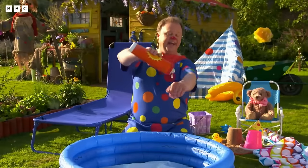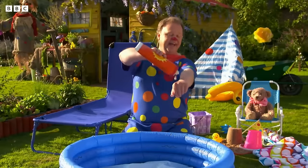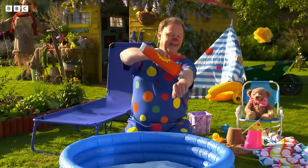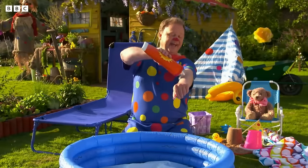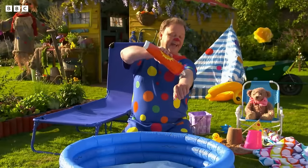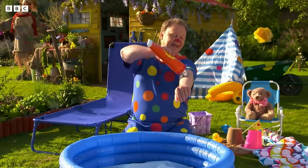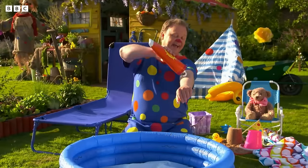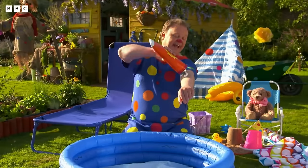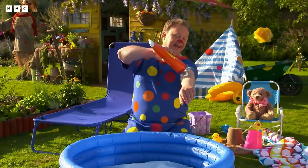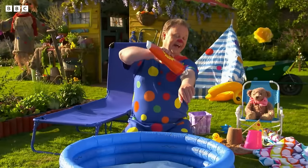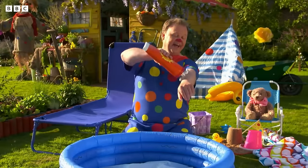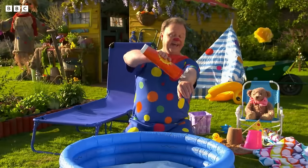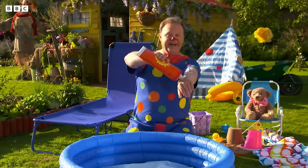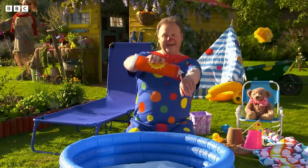La-da-day, la-da-day,